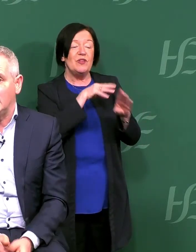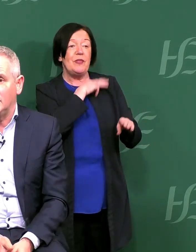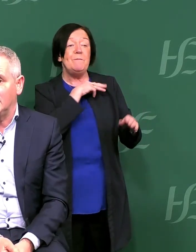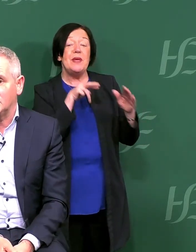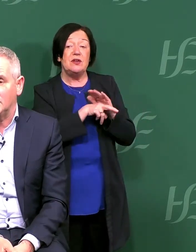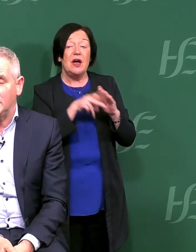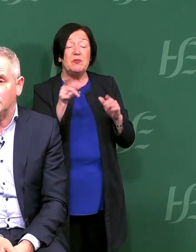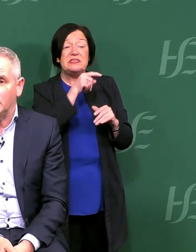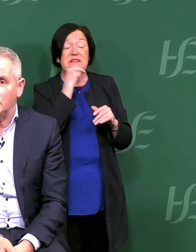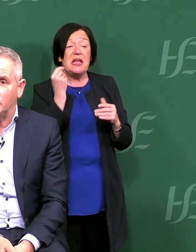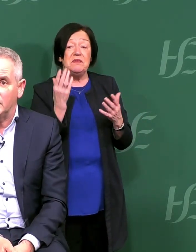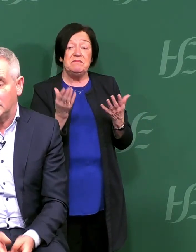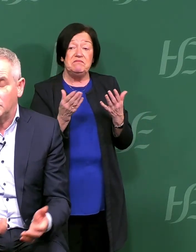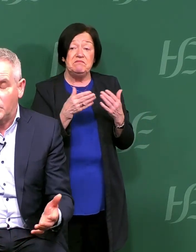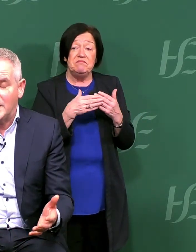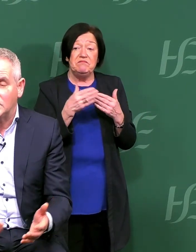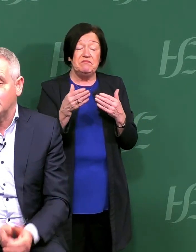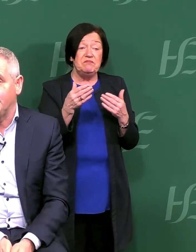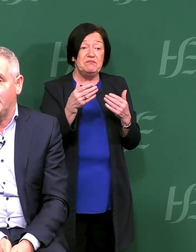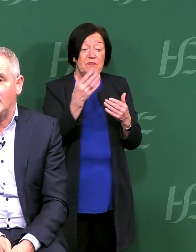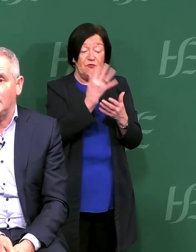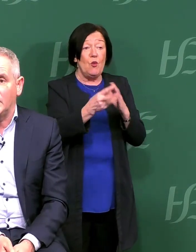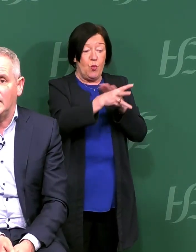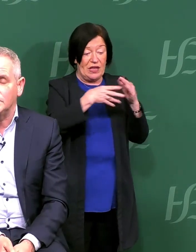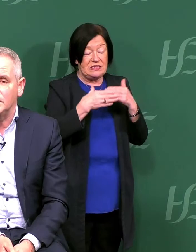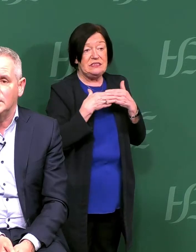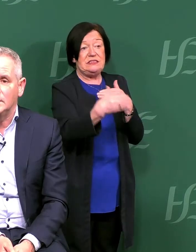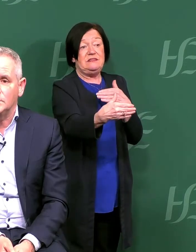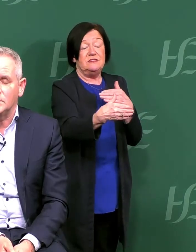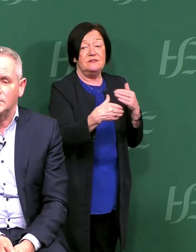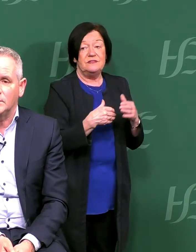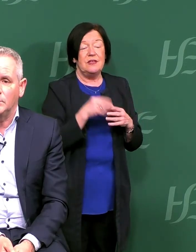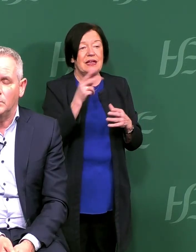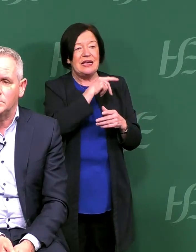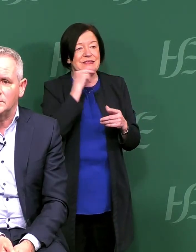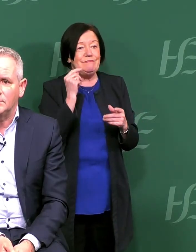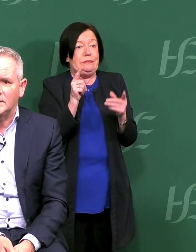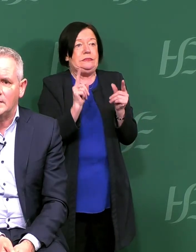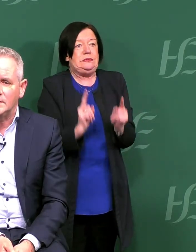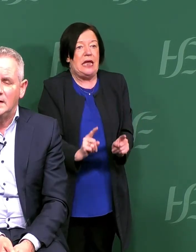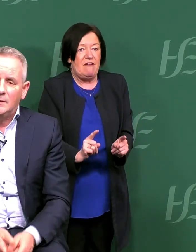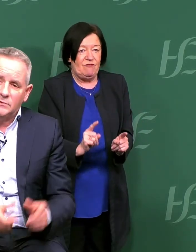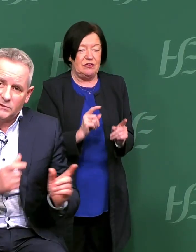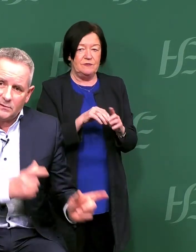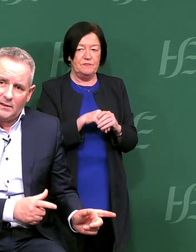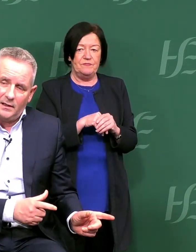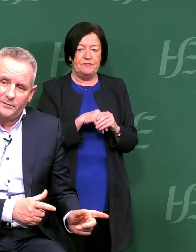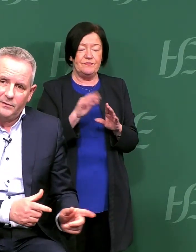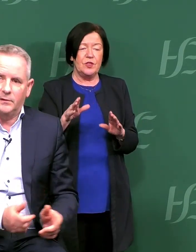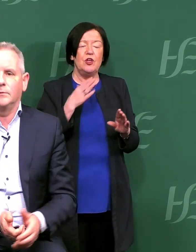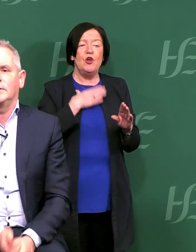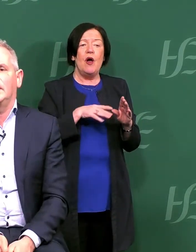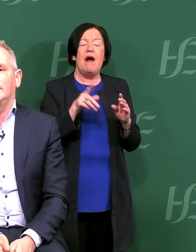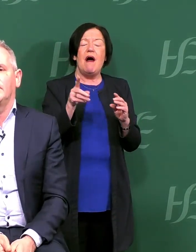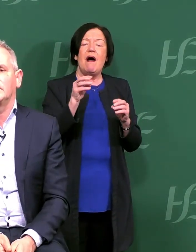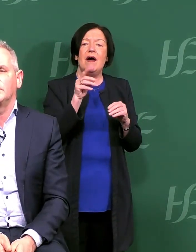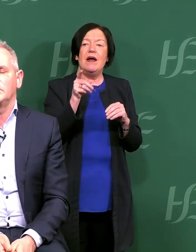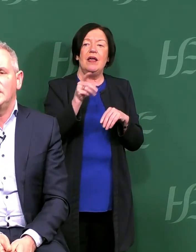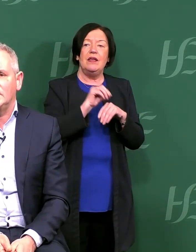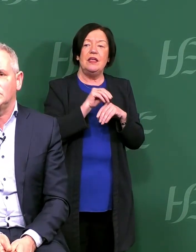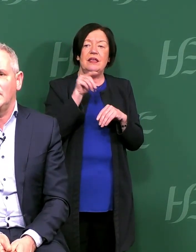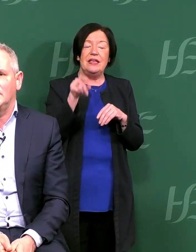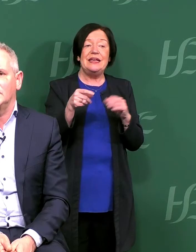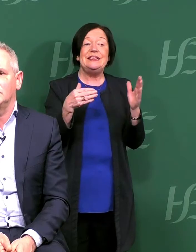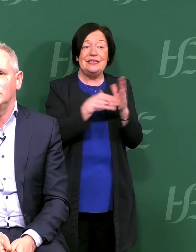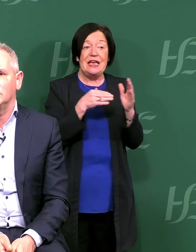I would say realistically in the coming weeks, but it can't be more specific than that. Just on your factor